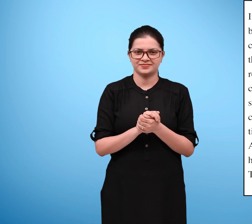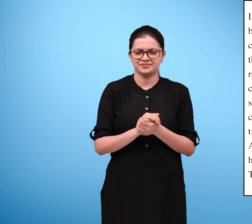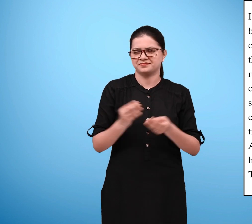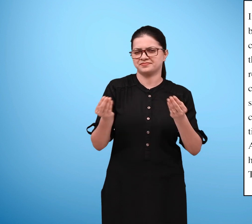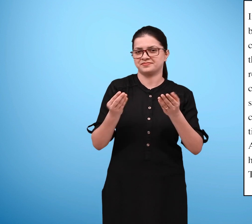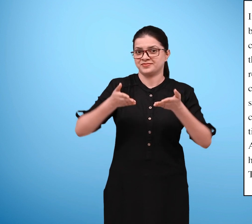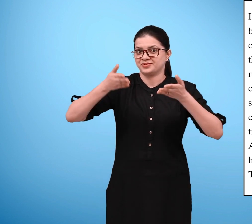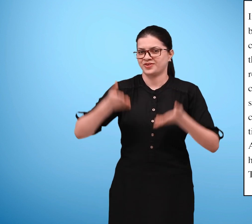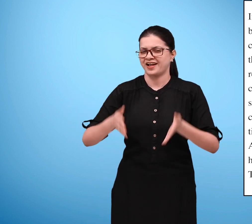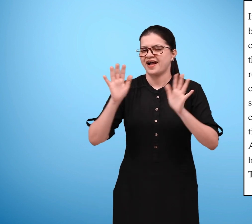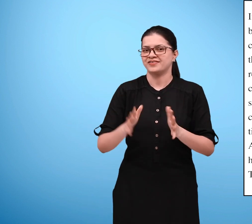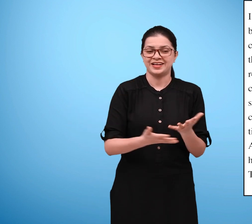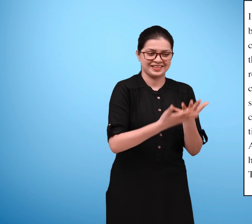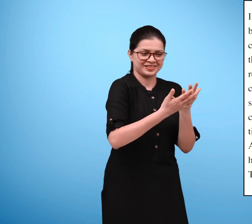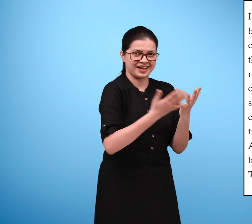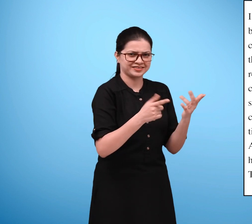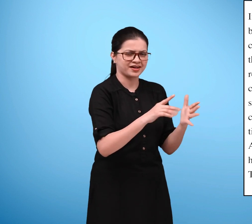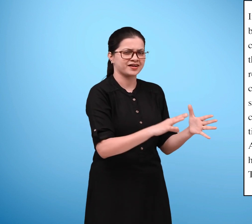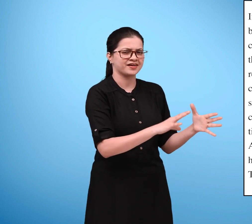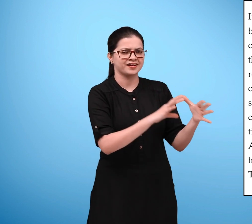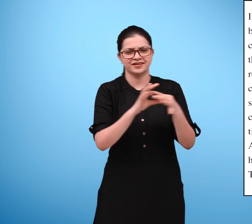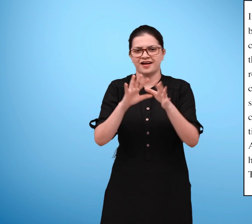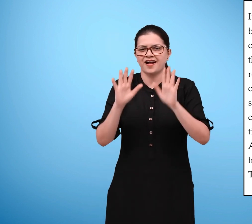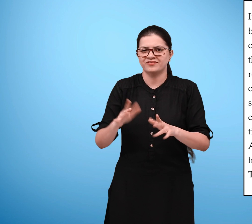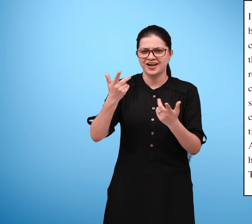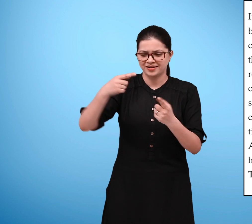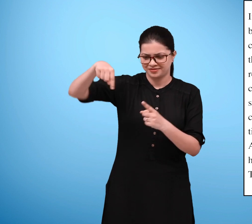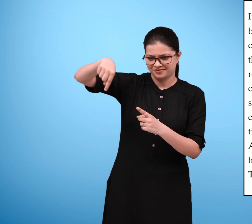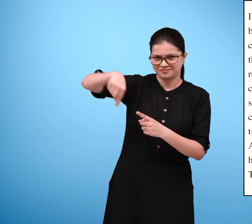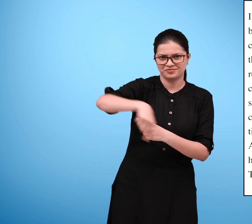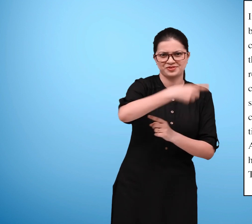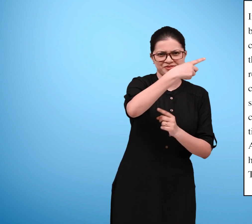In some cases, an object repeats its motion after some time.